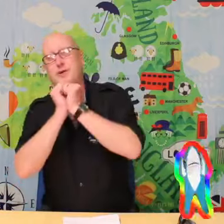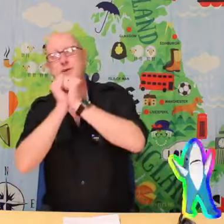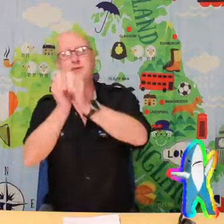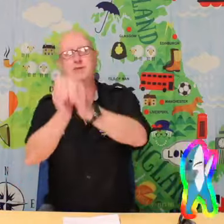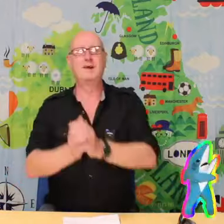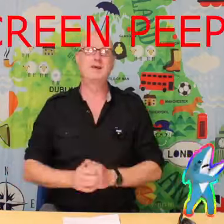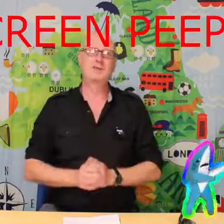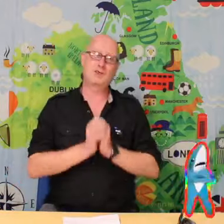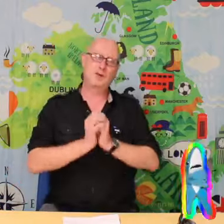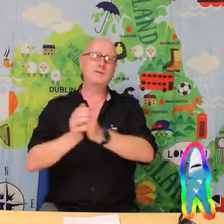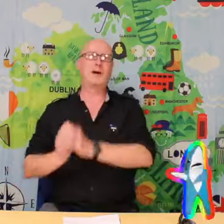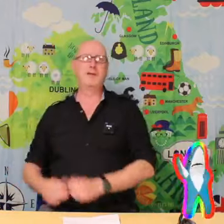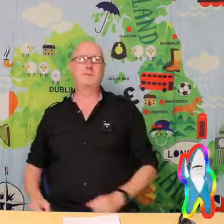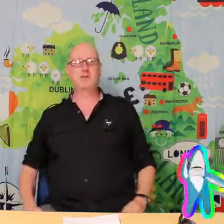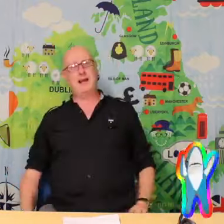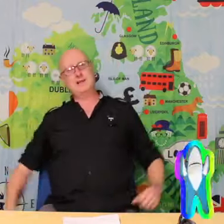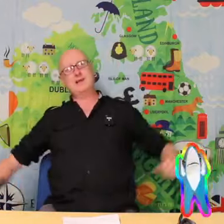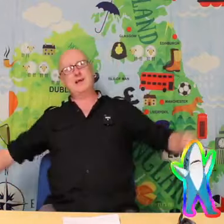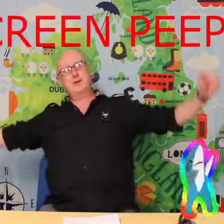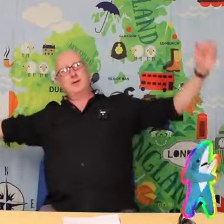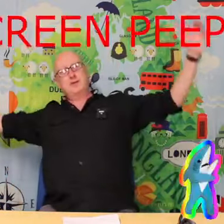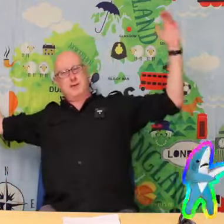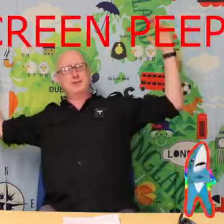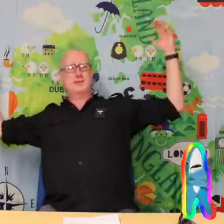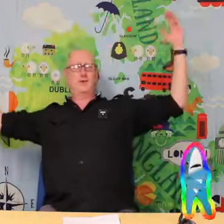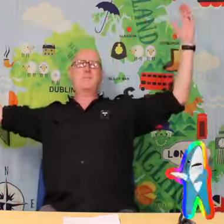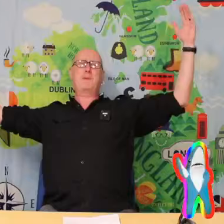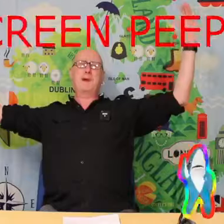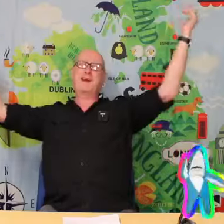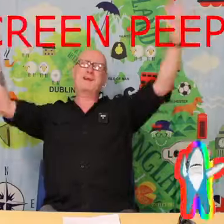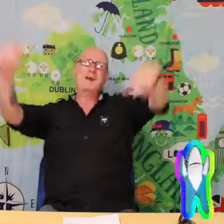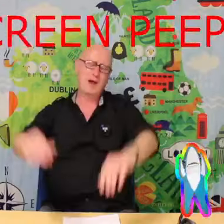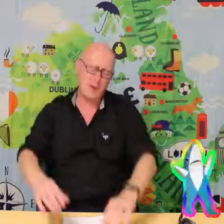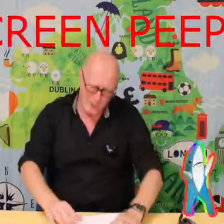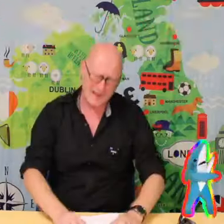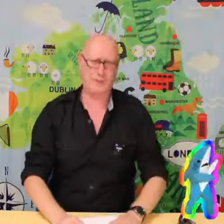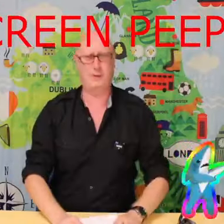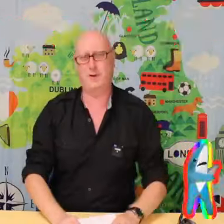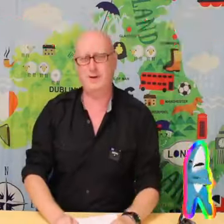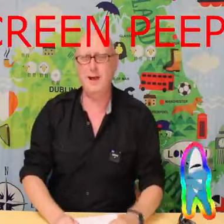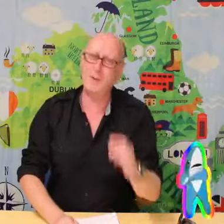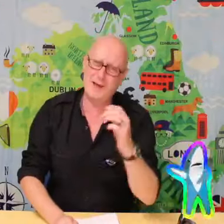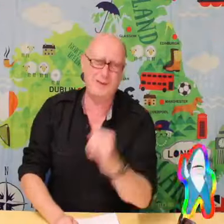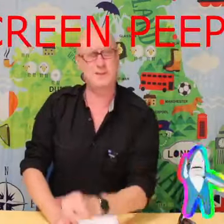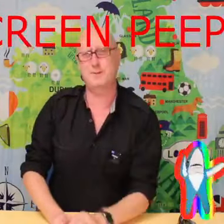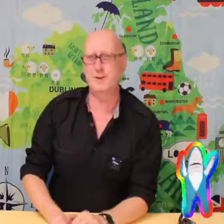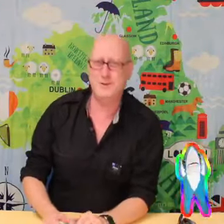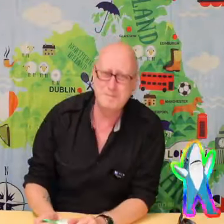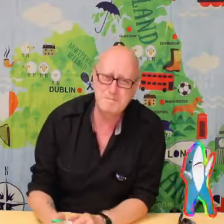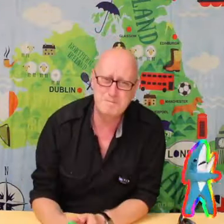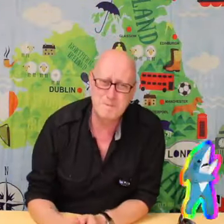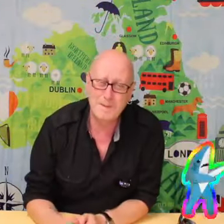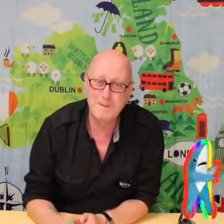voices screamed out and then were silenced as we go to a screen peep. Helen, who the hell have we got and what the hell do they want? So, good